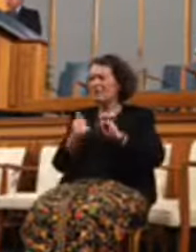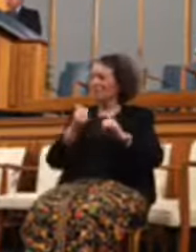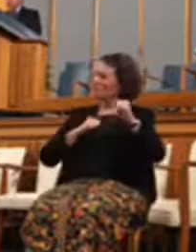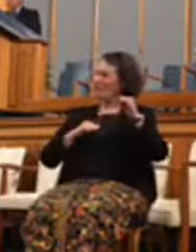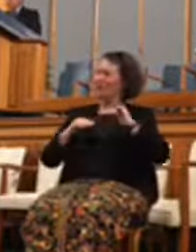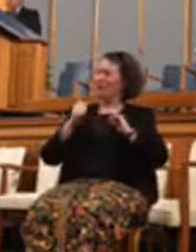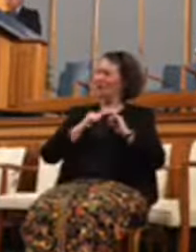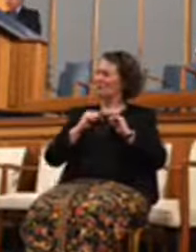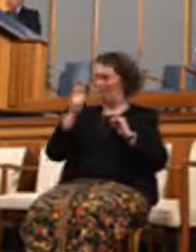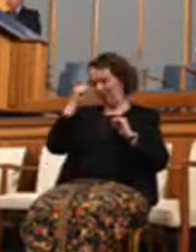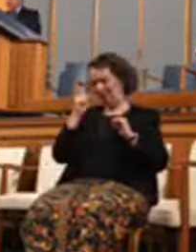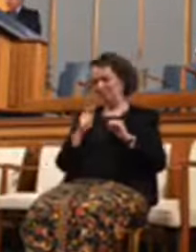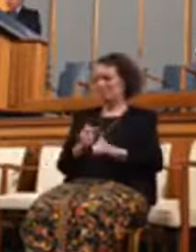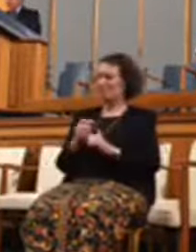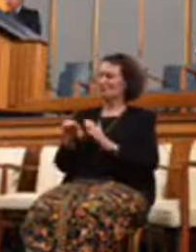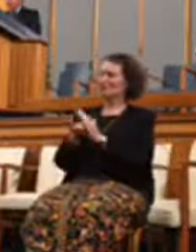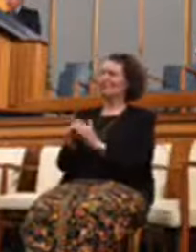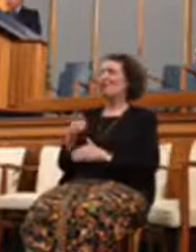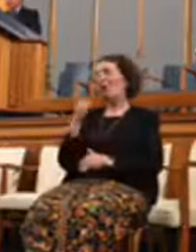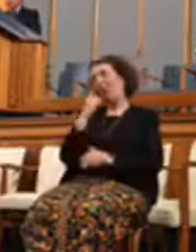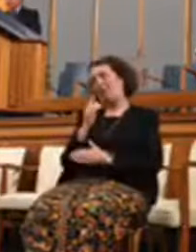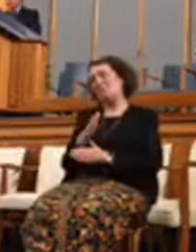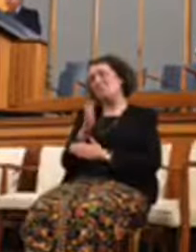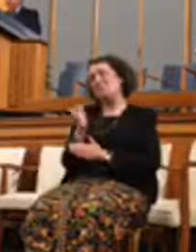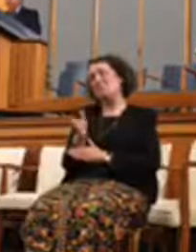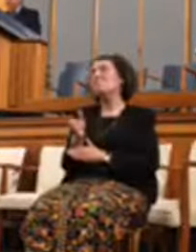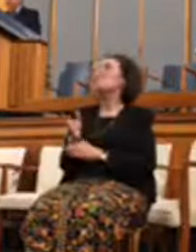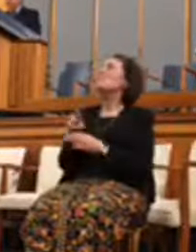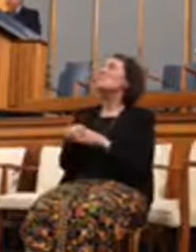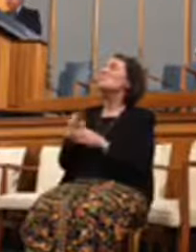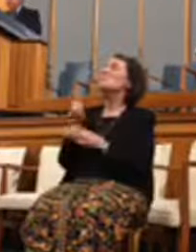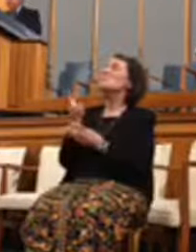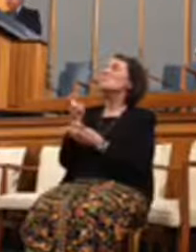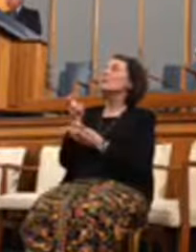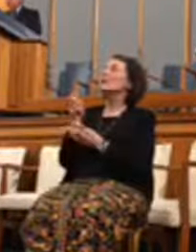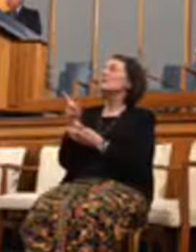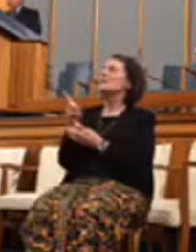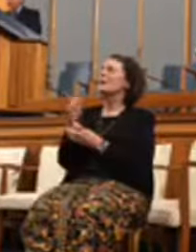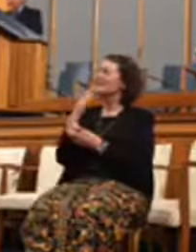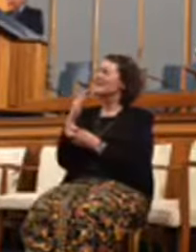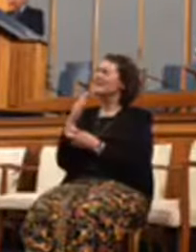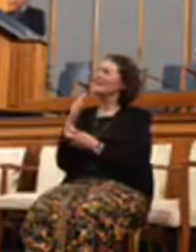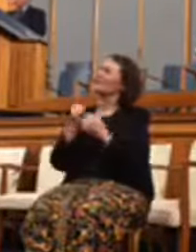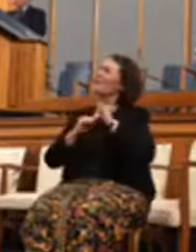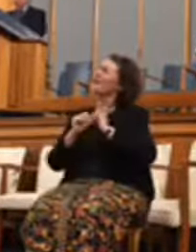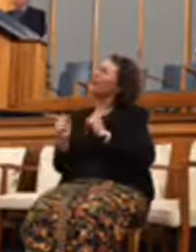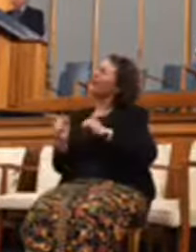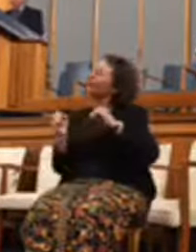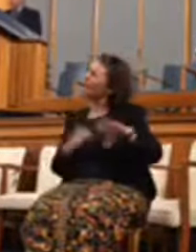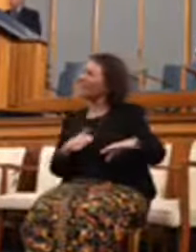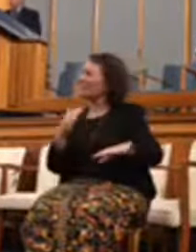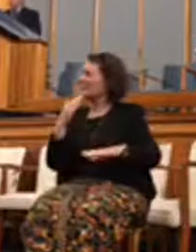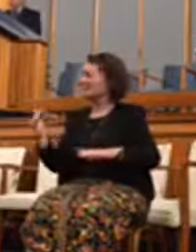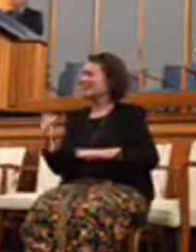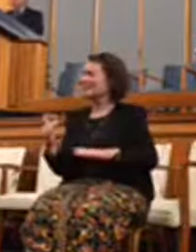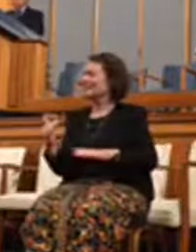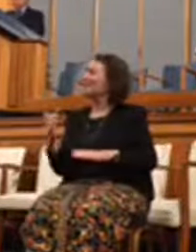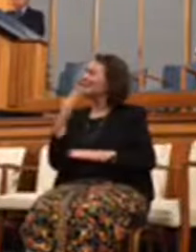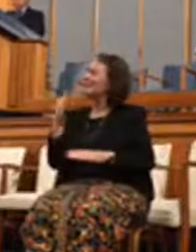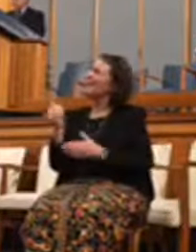our pride, and instead of taking things of this into